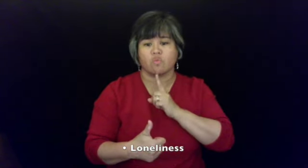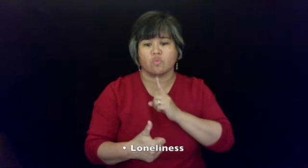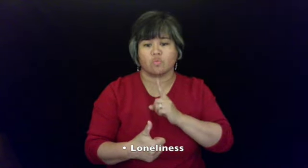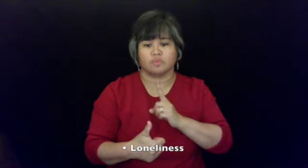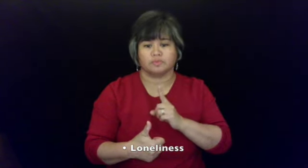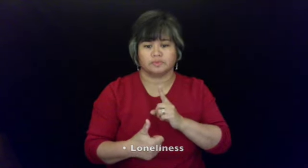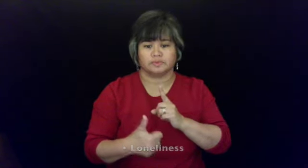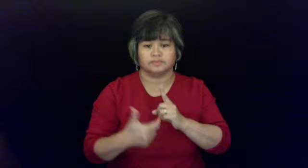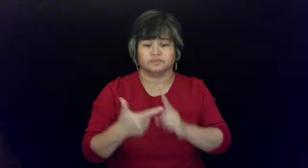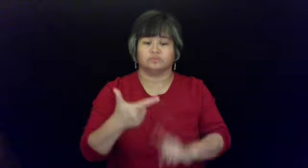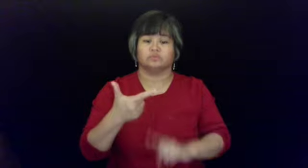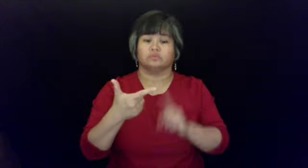loneliness,